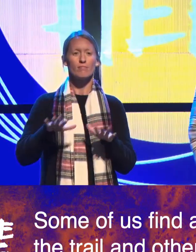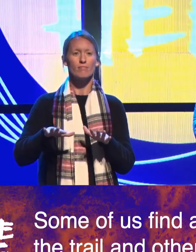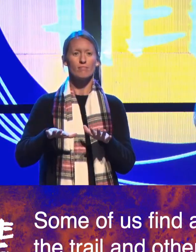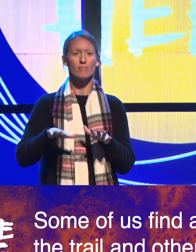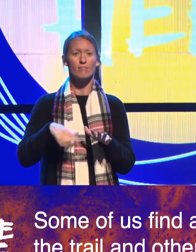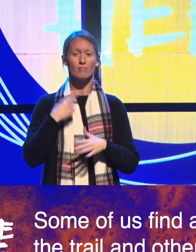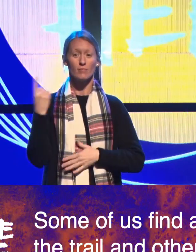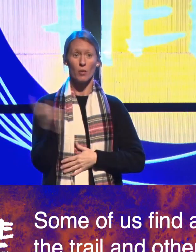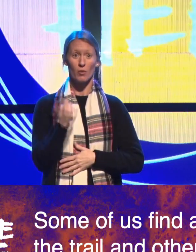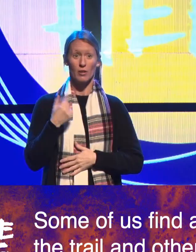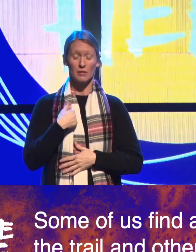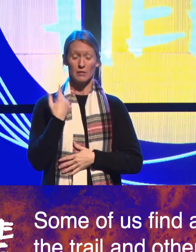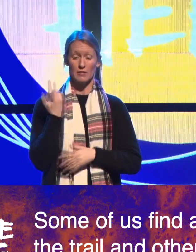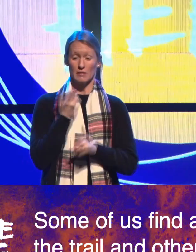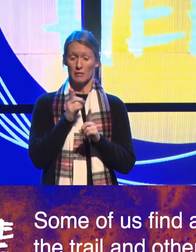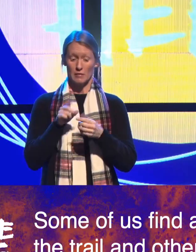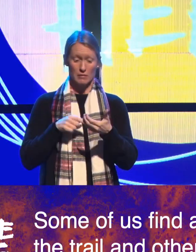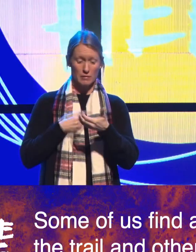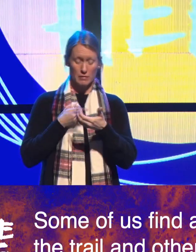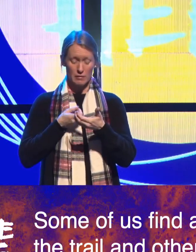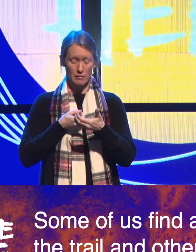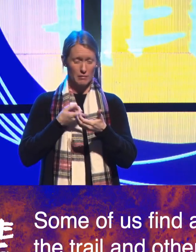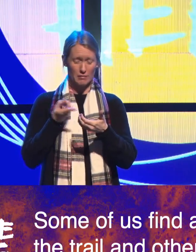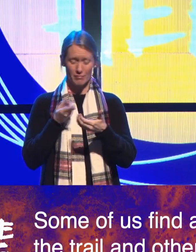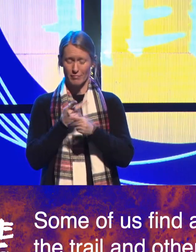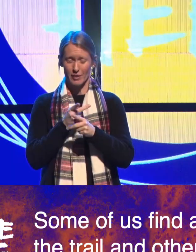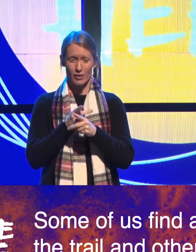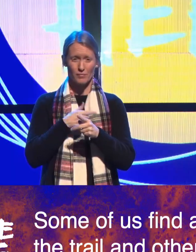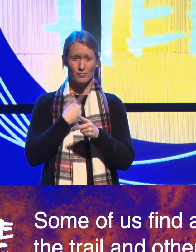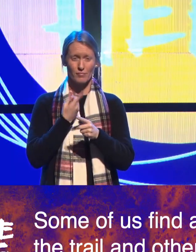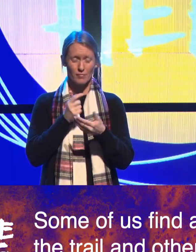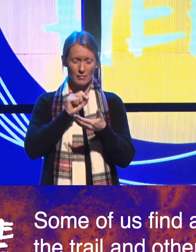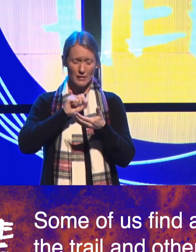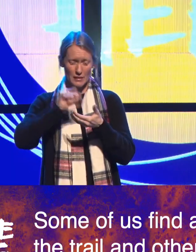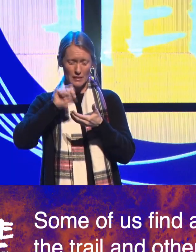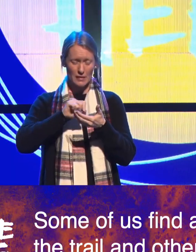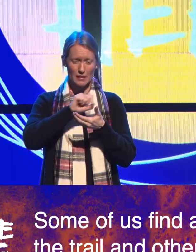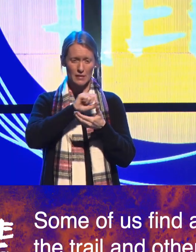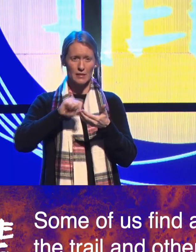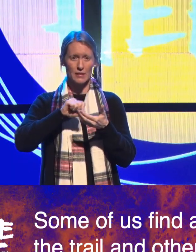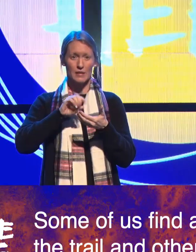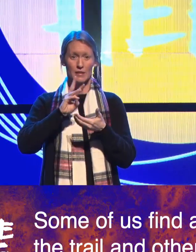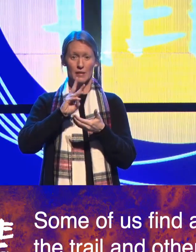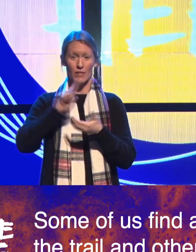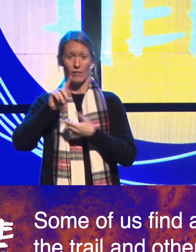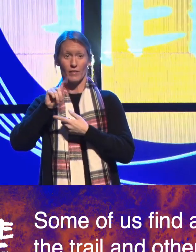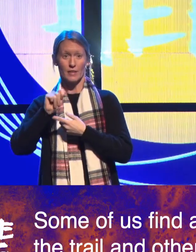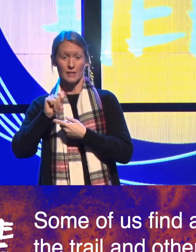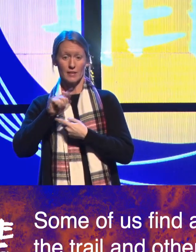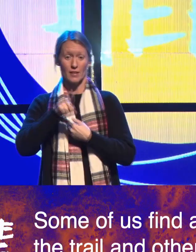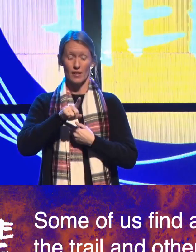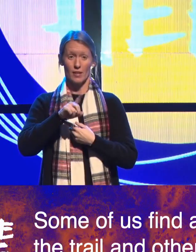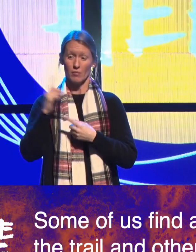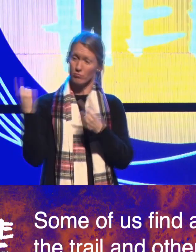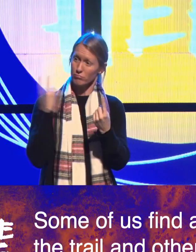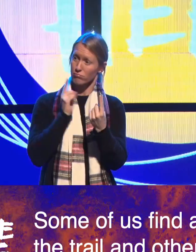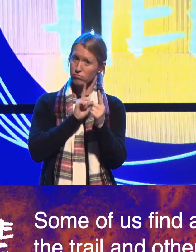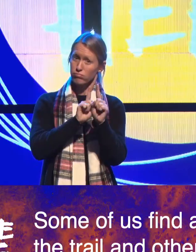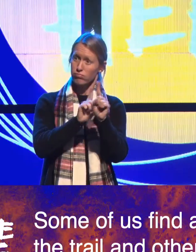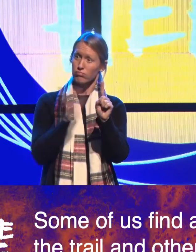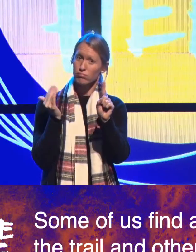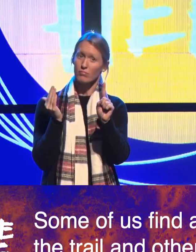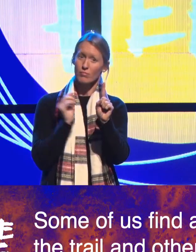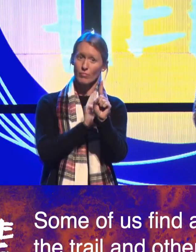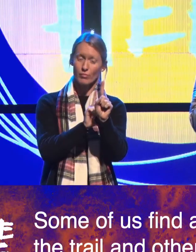to veer off. You like are looking at your GPS the whole hike. When that little dot moves like 6 feet off, you're like, hey, back over here. What's